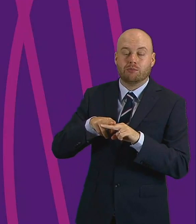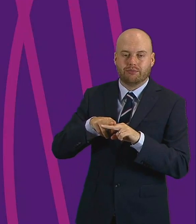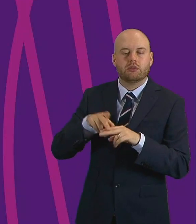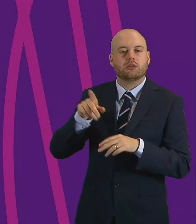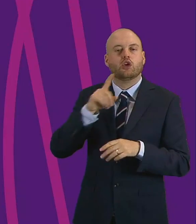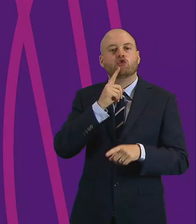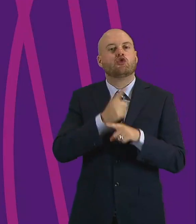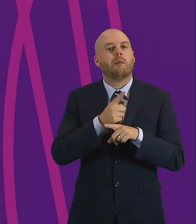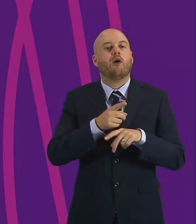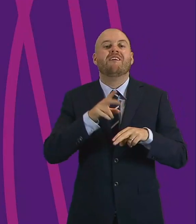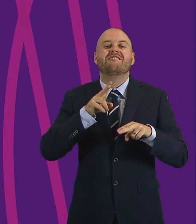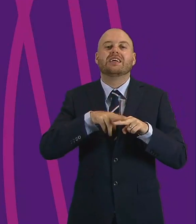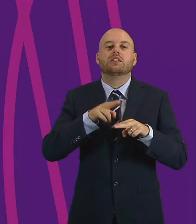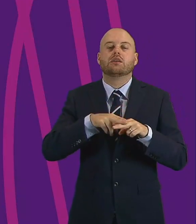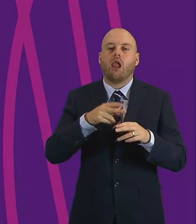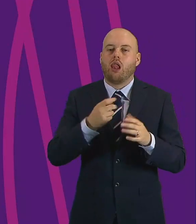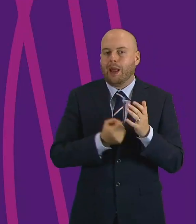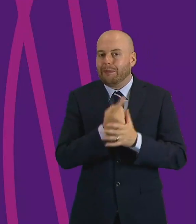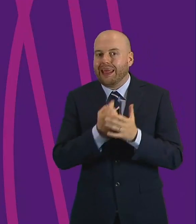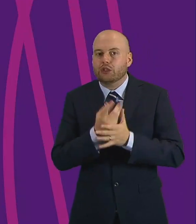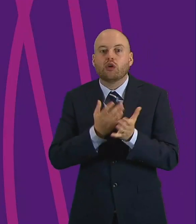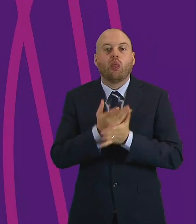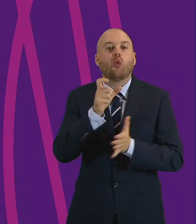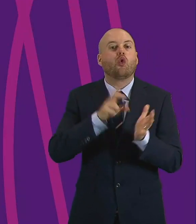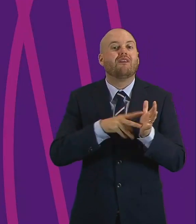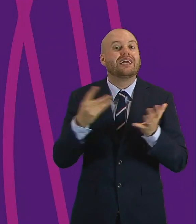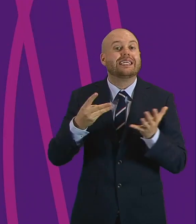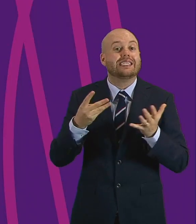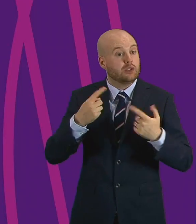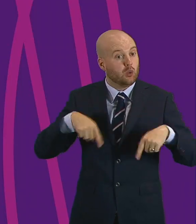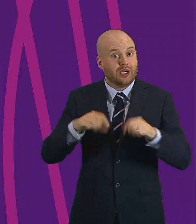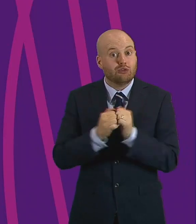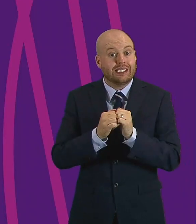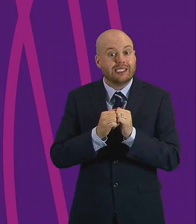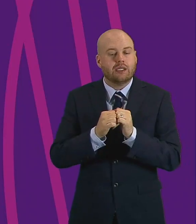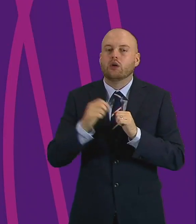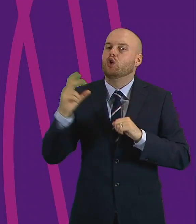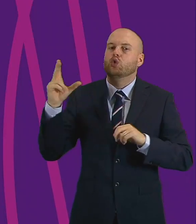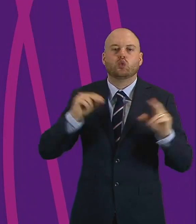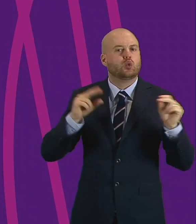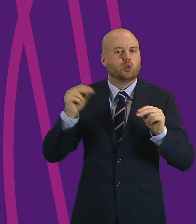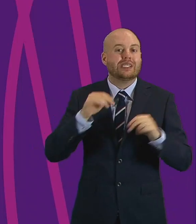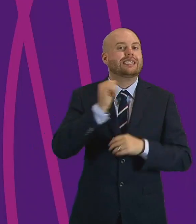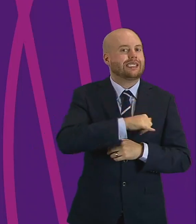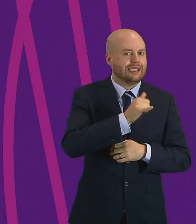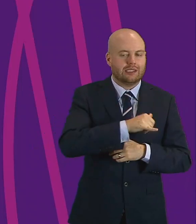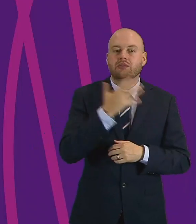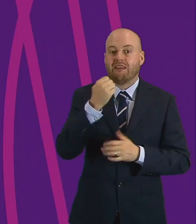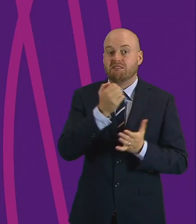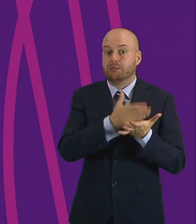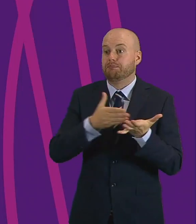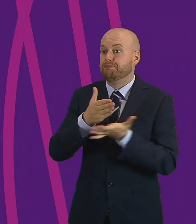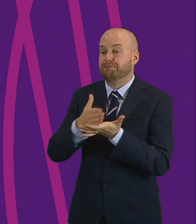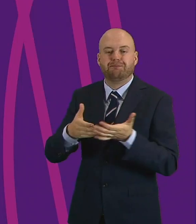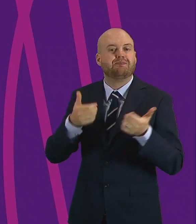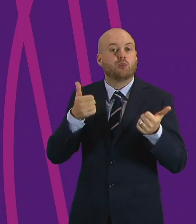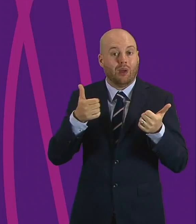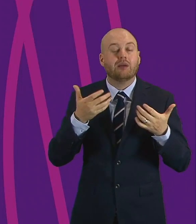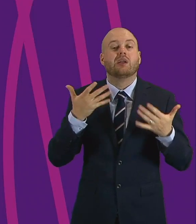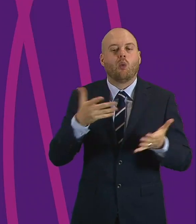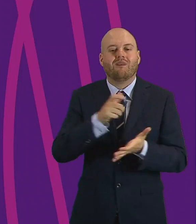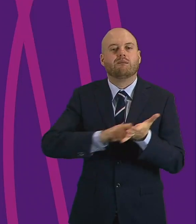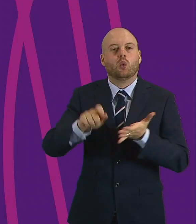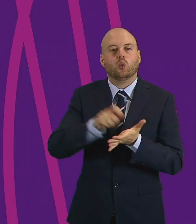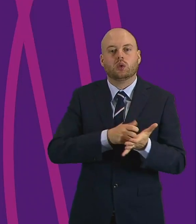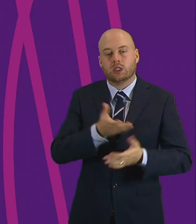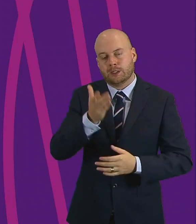fiscal implications of COVID-19 be agreed. Are we agreed? No. We're not agreed. We'll move to a vote. Members may cast their votes now.